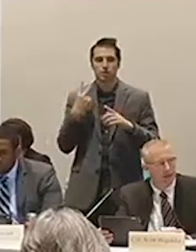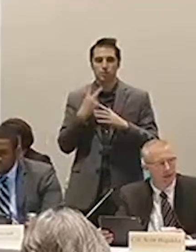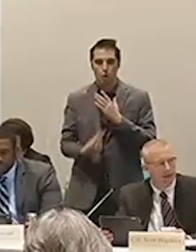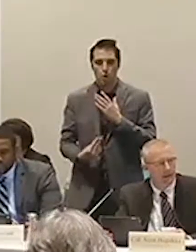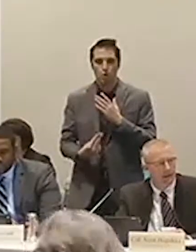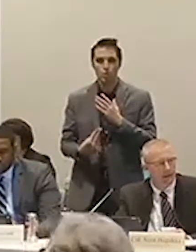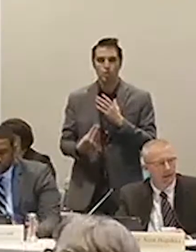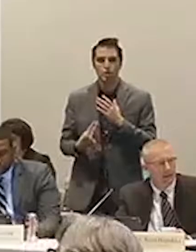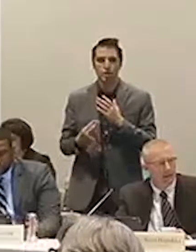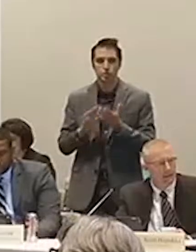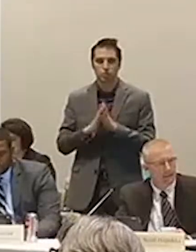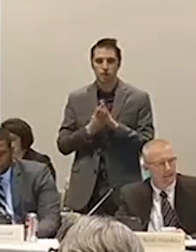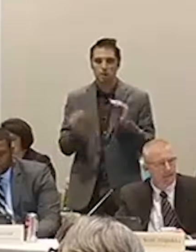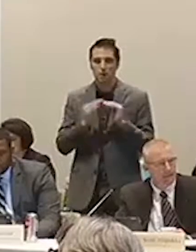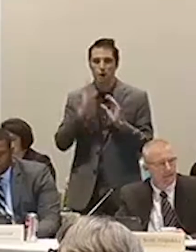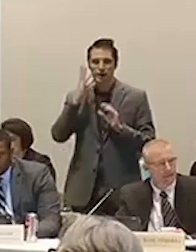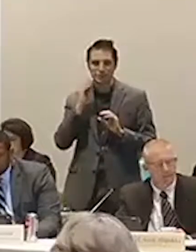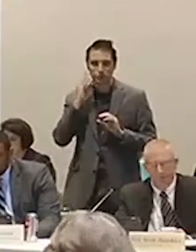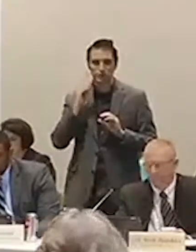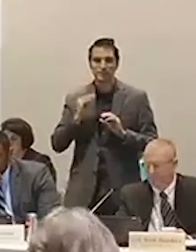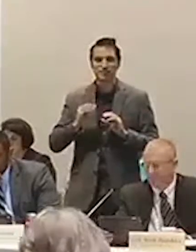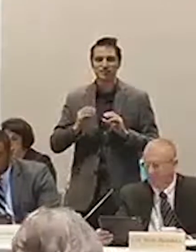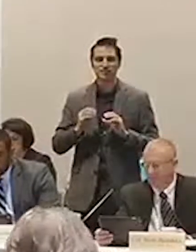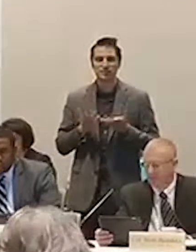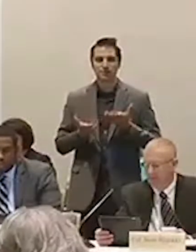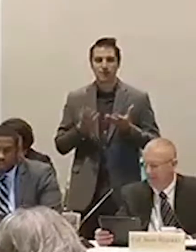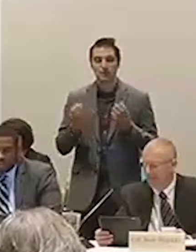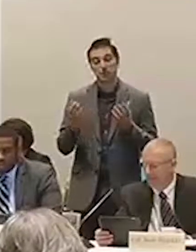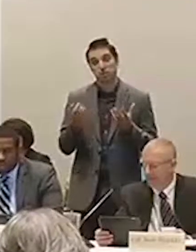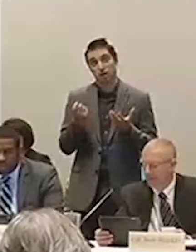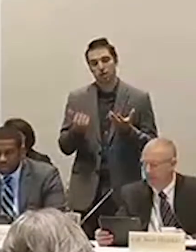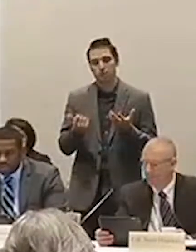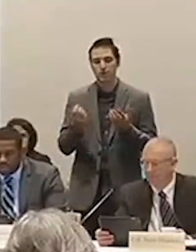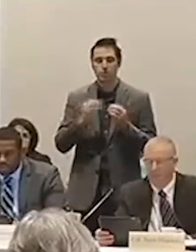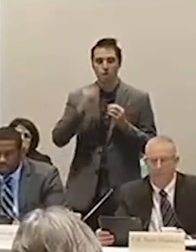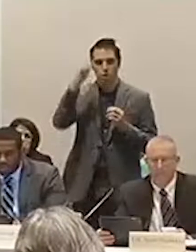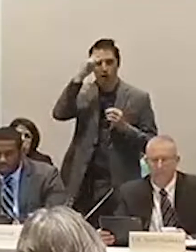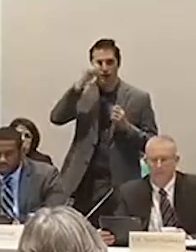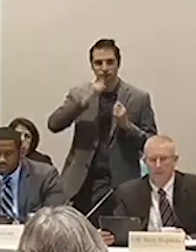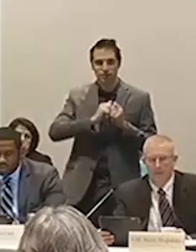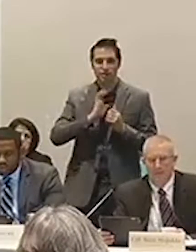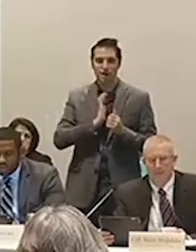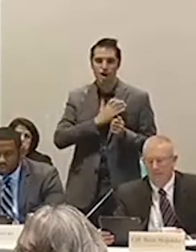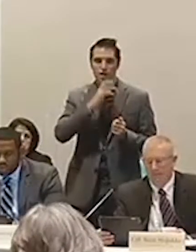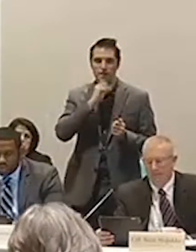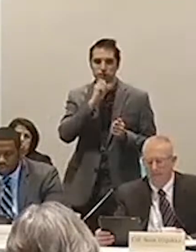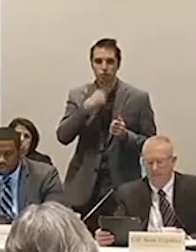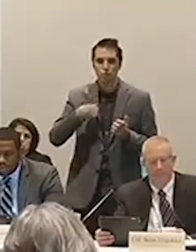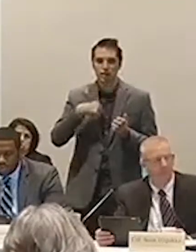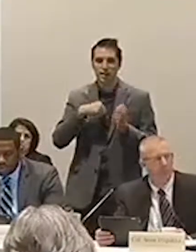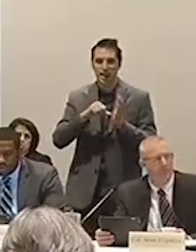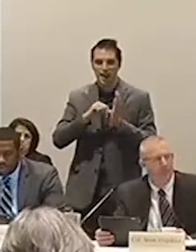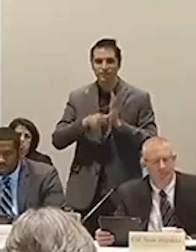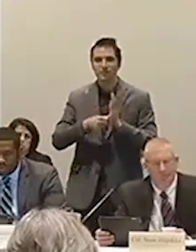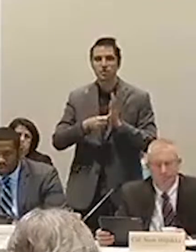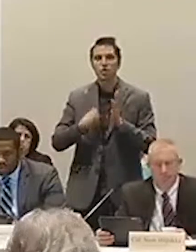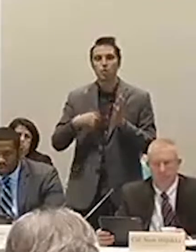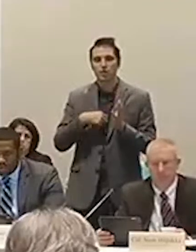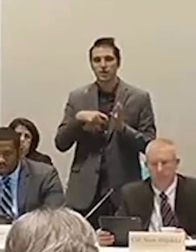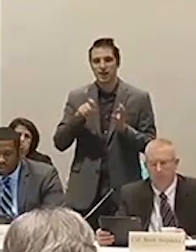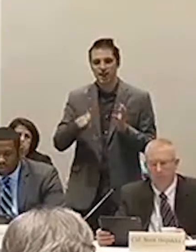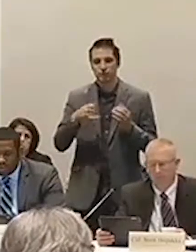as we become more experienced and maybe a little wiser with age, you know, we emphasize that we have to